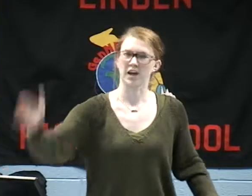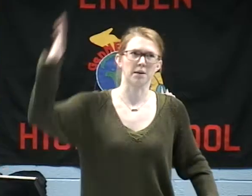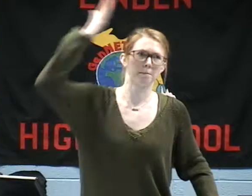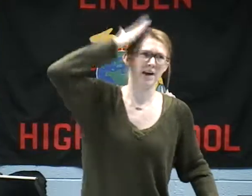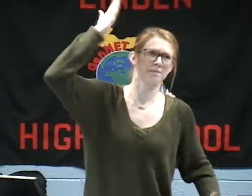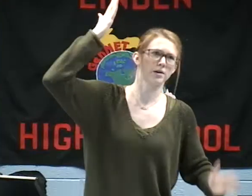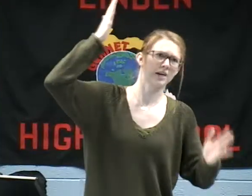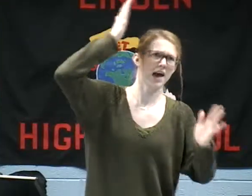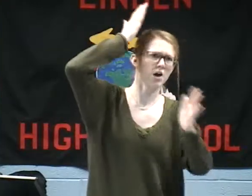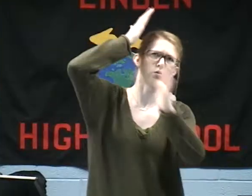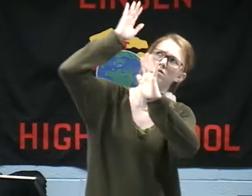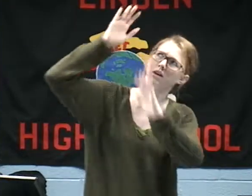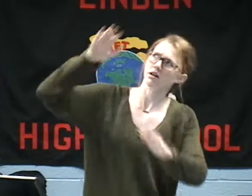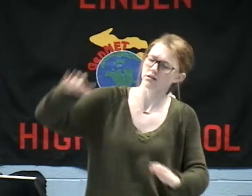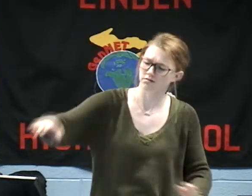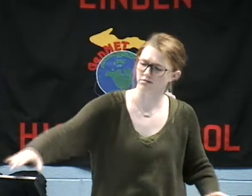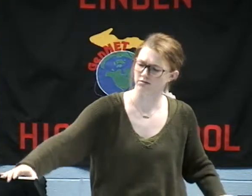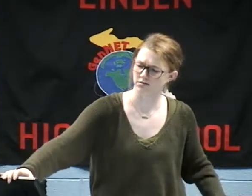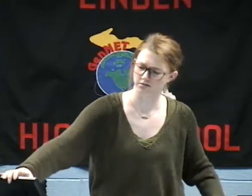Like, ow, sorry.